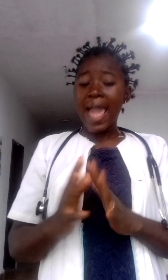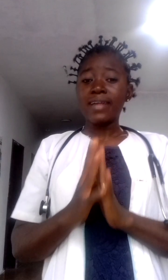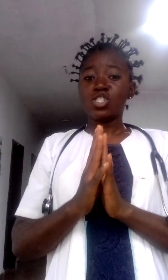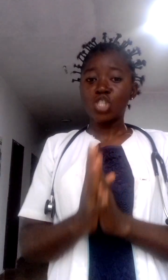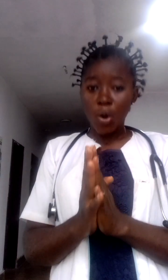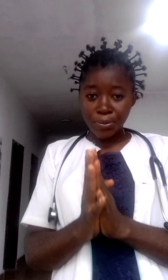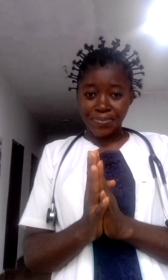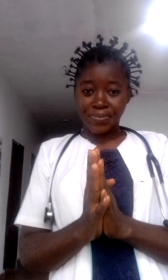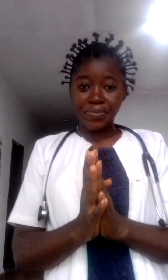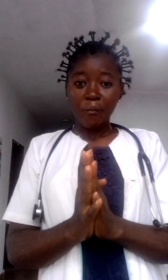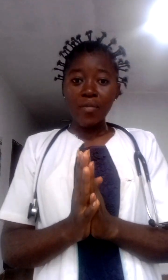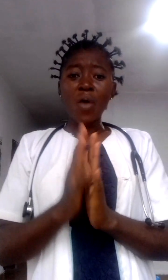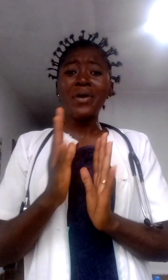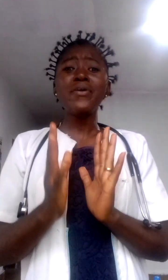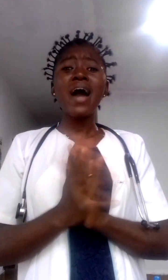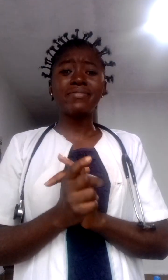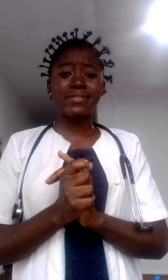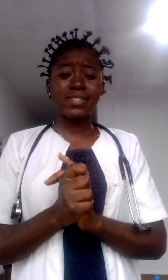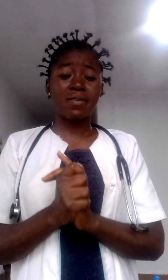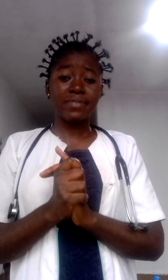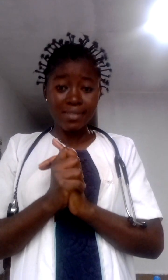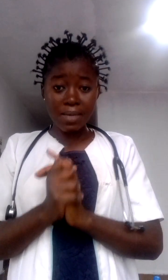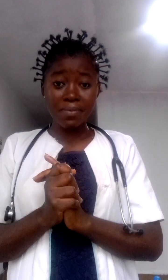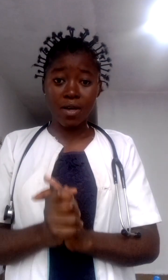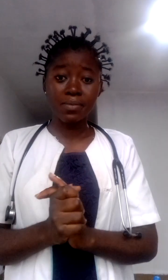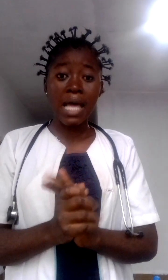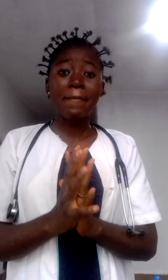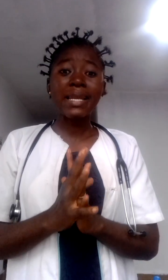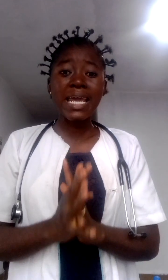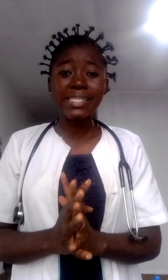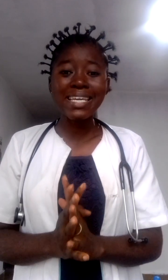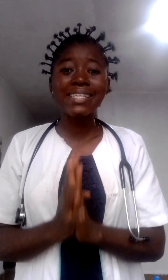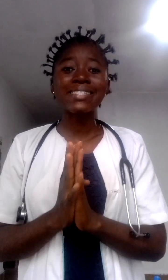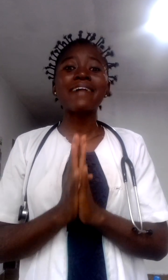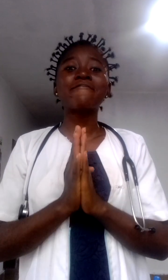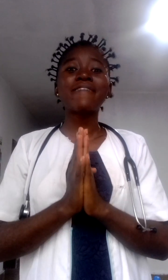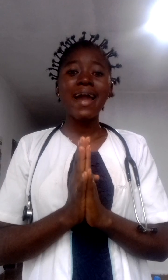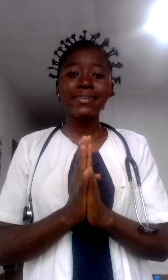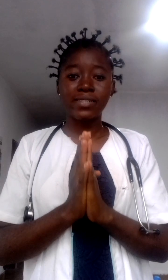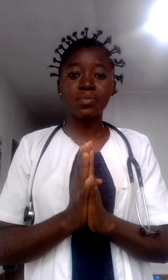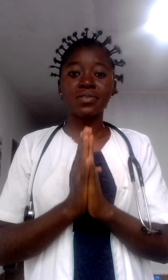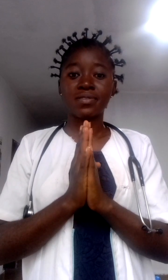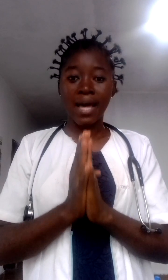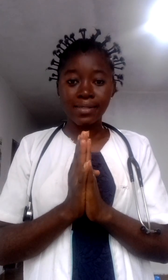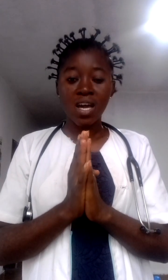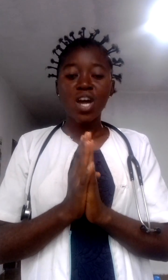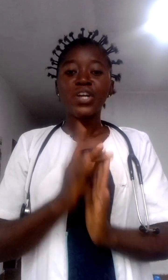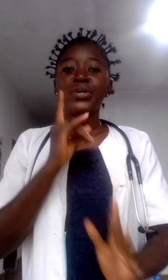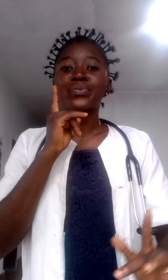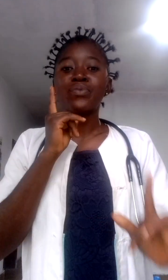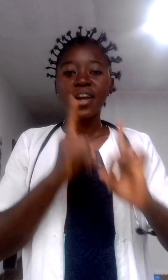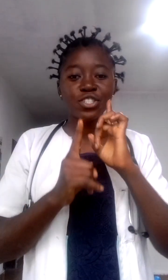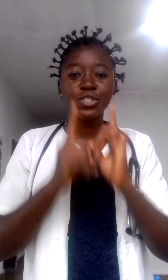And so, when you have some of these symptoms, please, it's advisable that you rush to